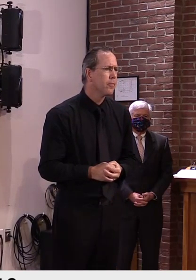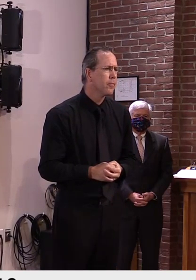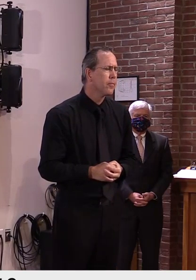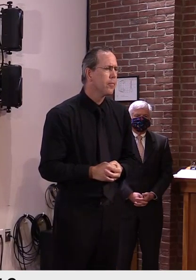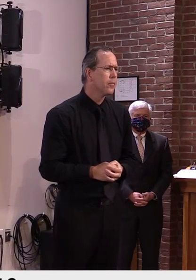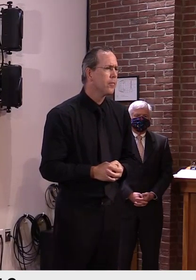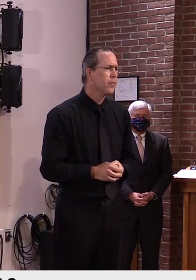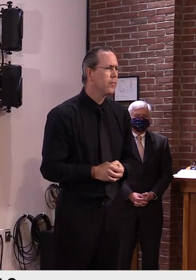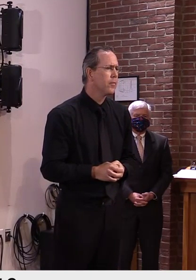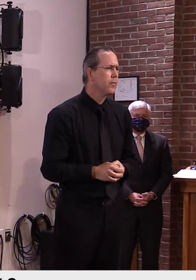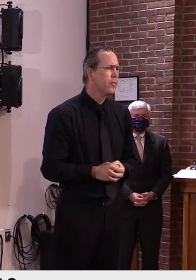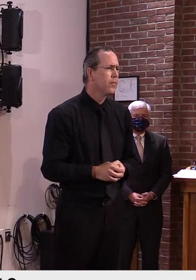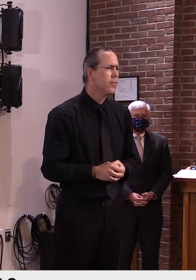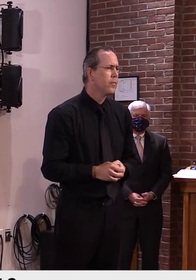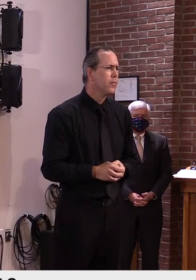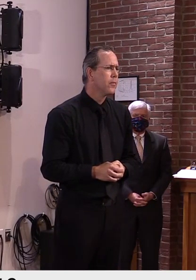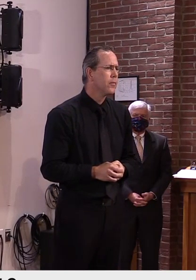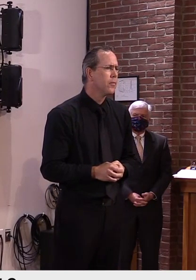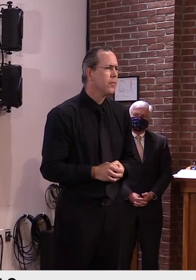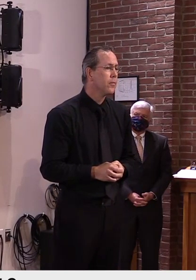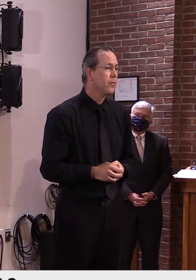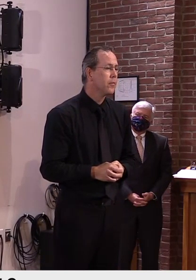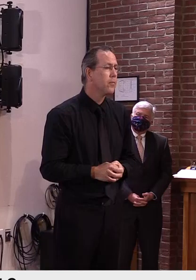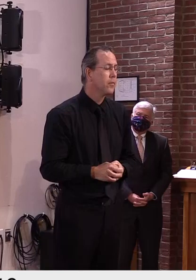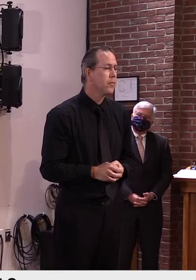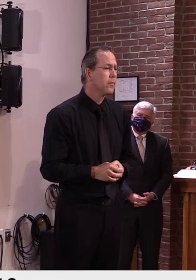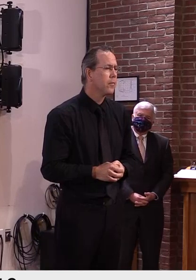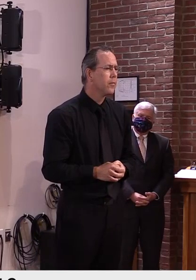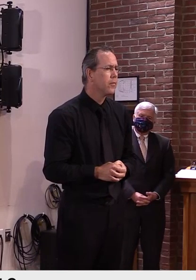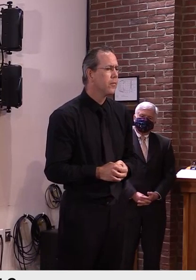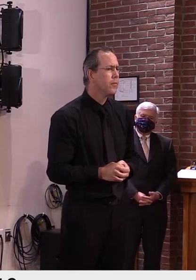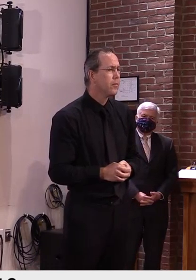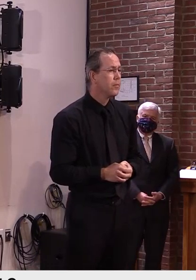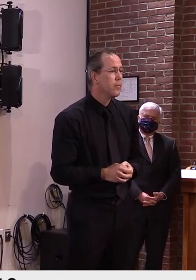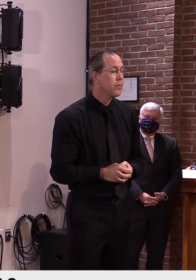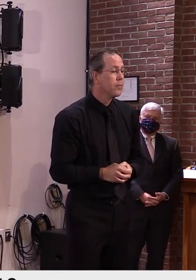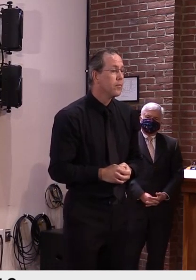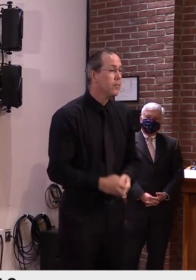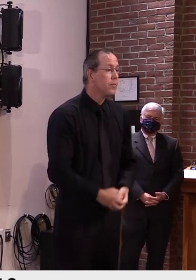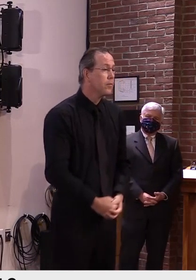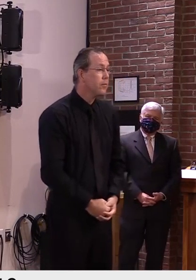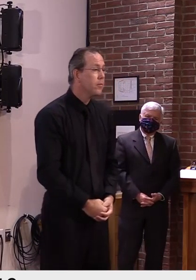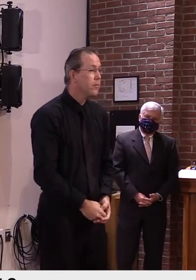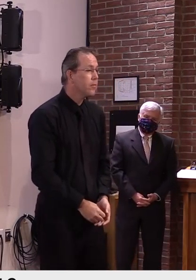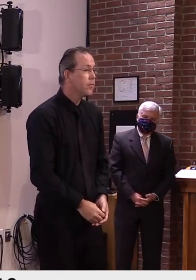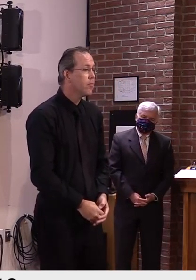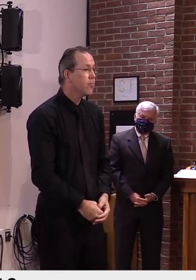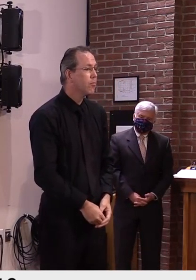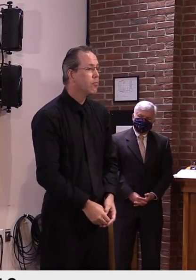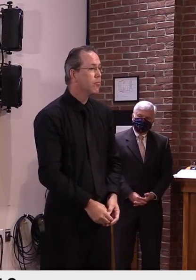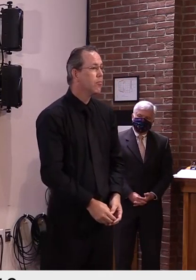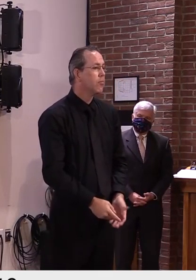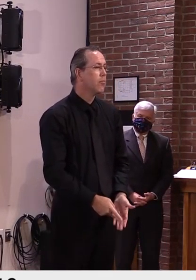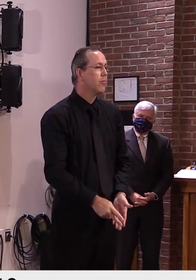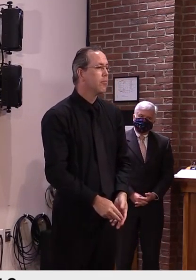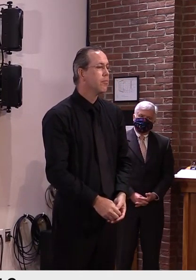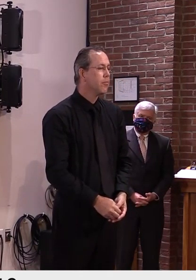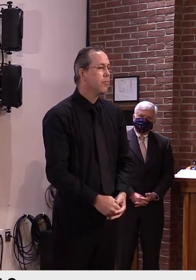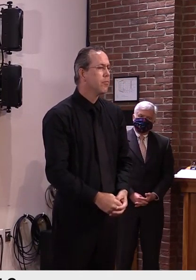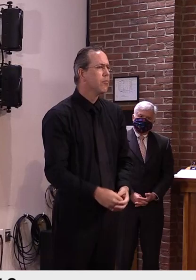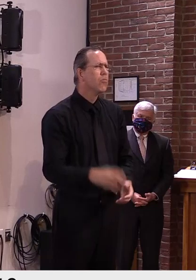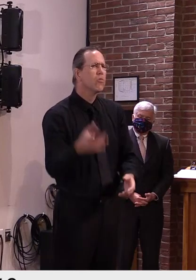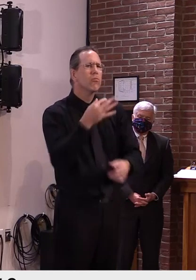resignation of the Burlington Police Sergeant and that entire issue of, you know,